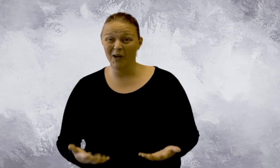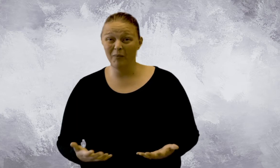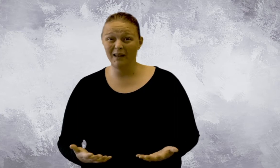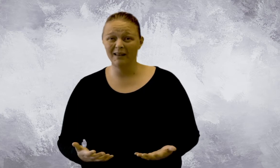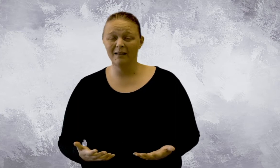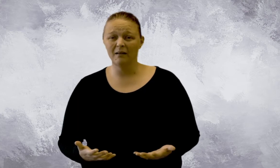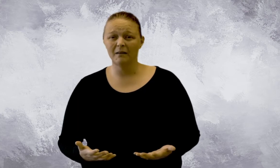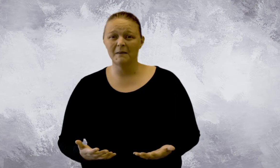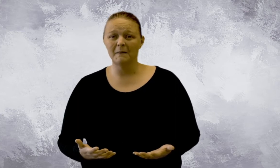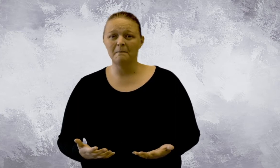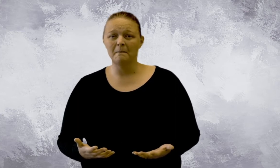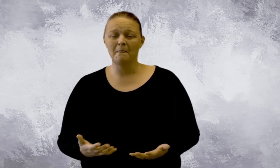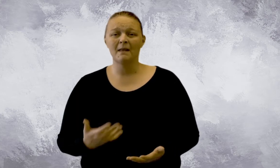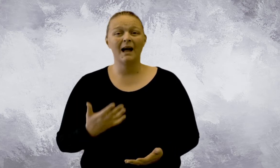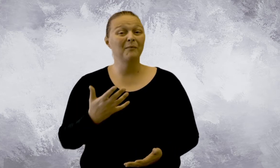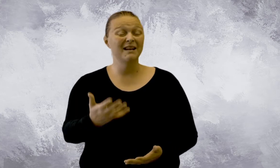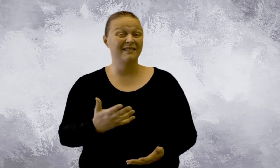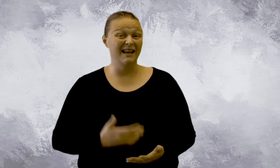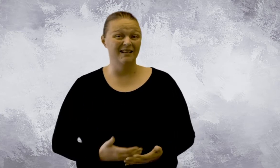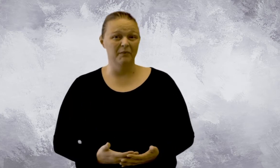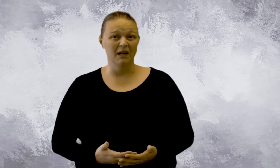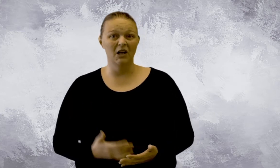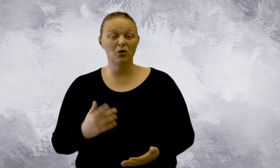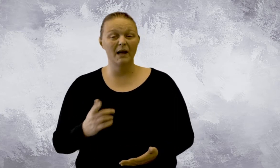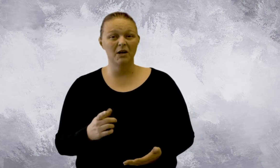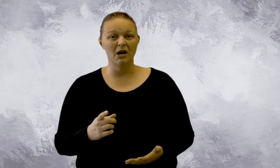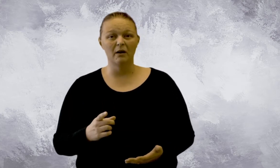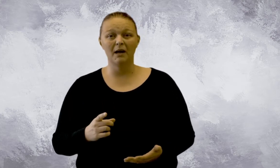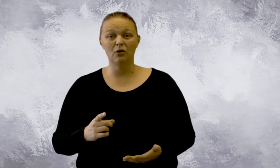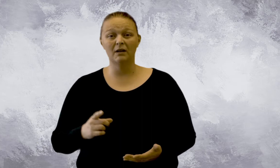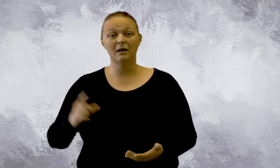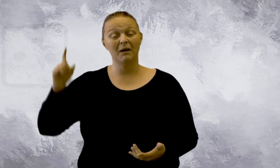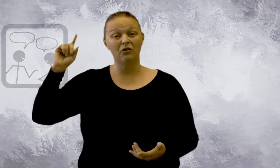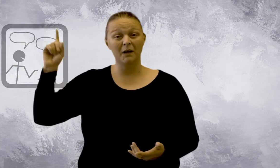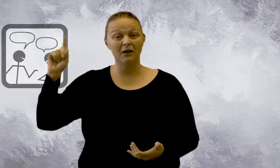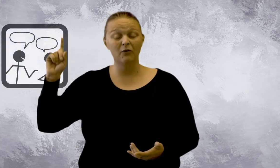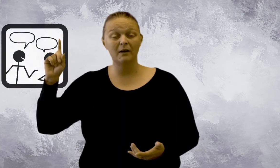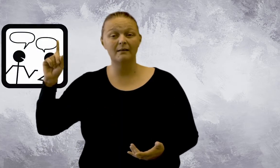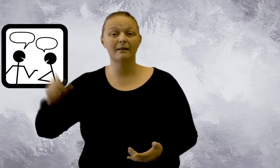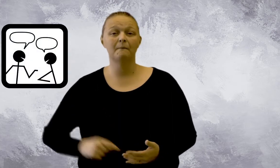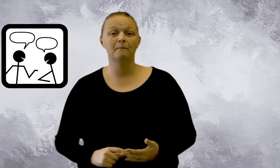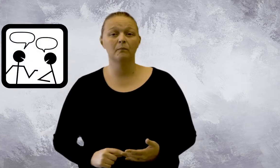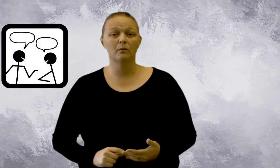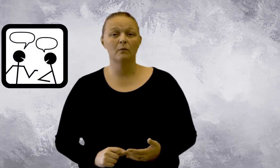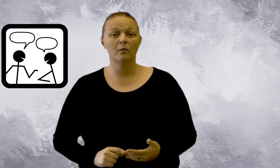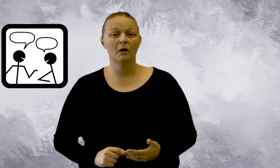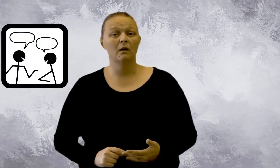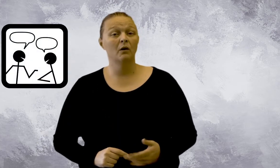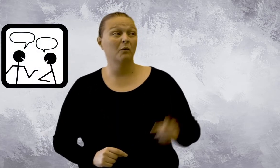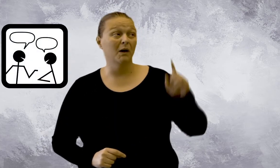me? I'm gonna say something and you let me know. Am I using my speaking voice? Or my